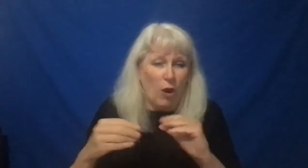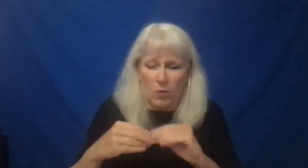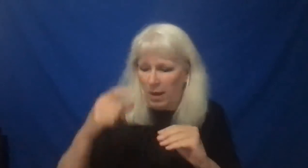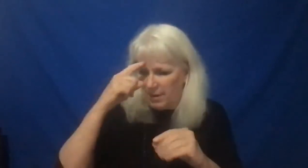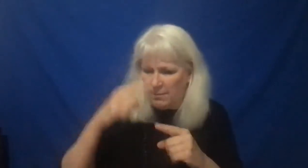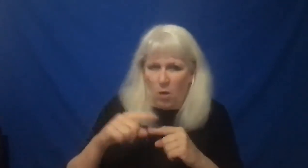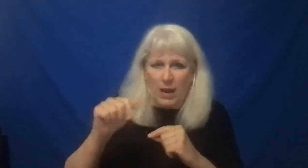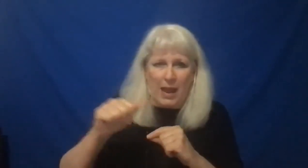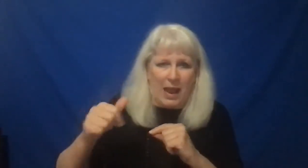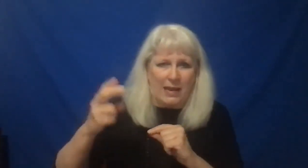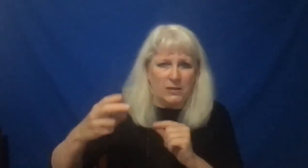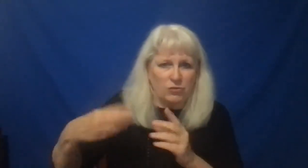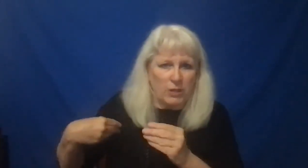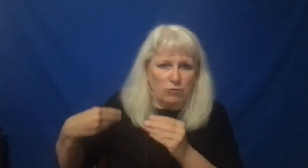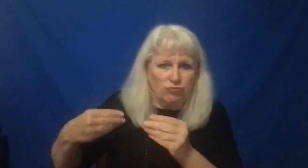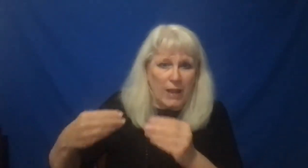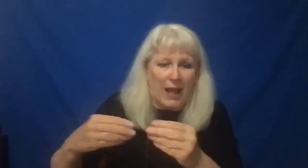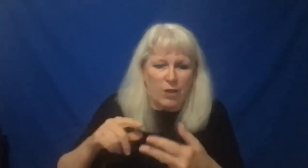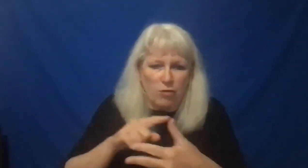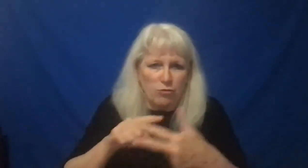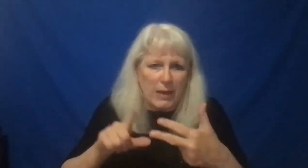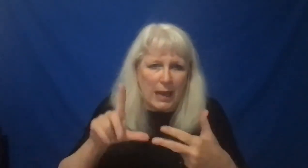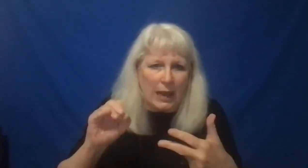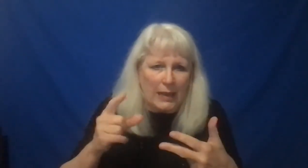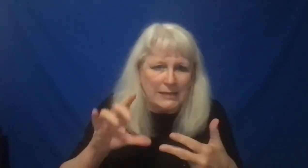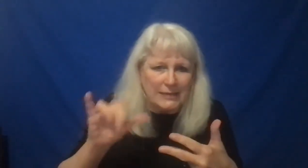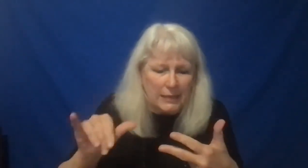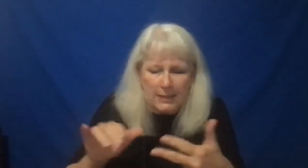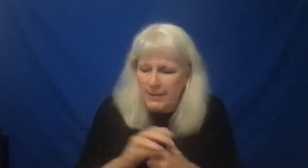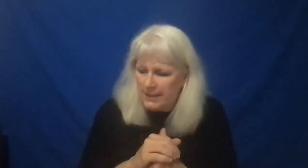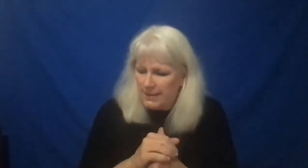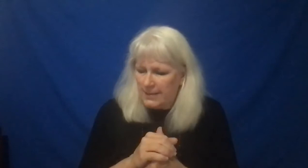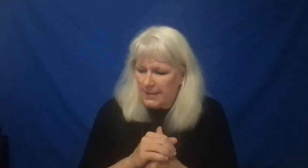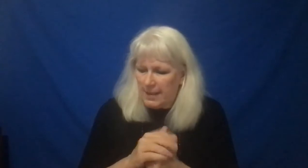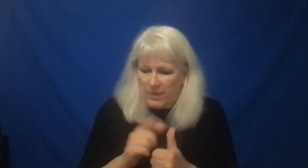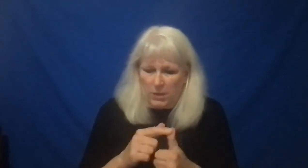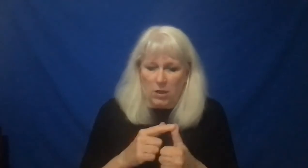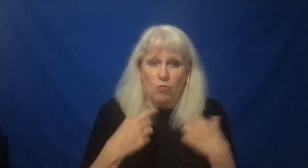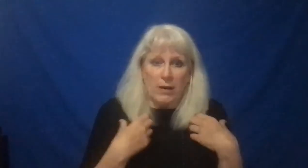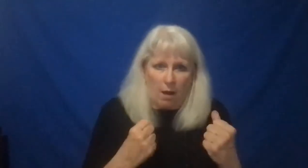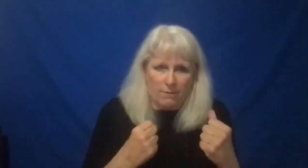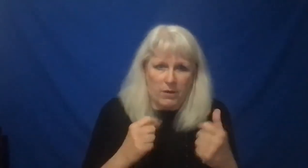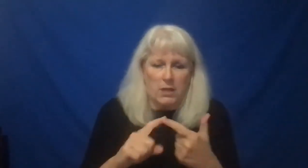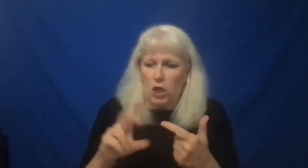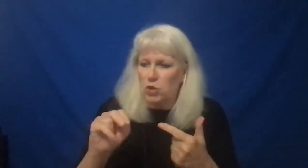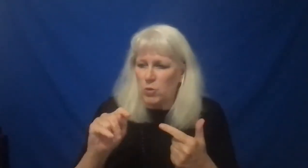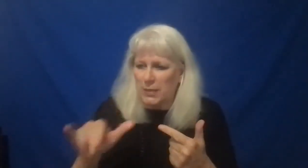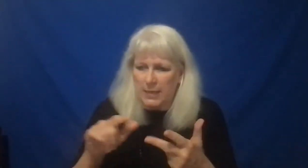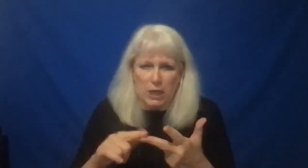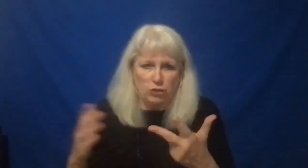about the aspects of recovery, the aspect of unity and service. And I just read a short